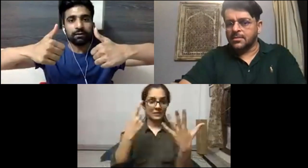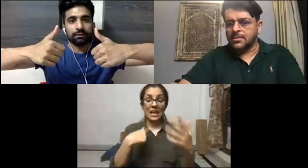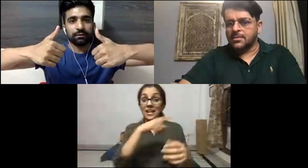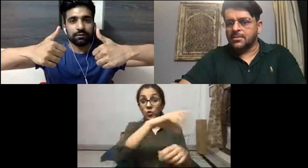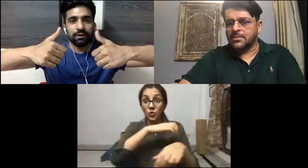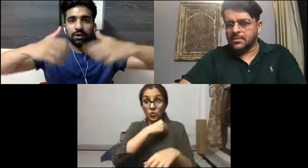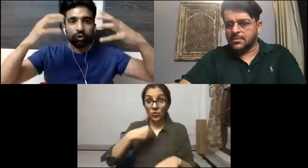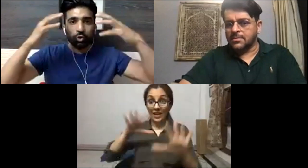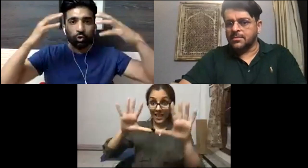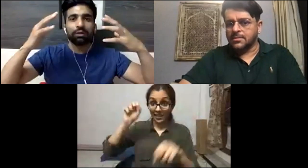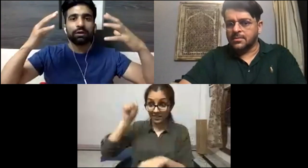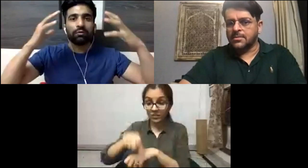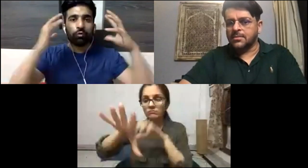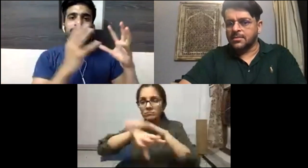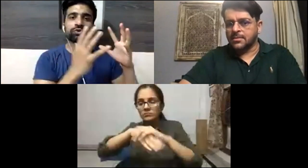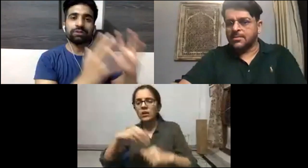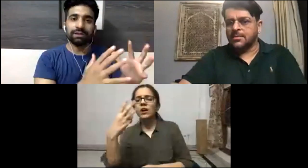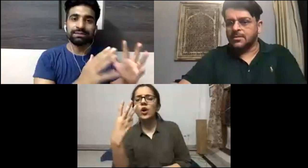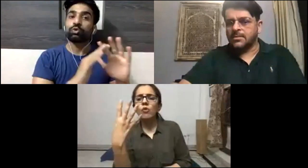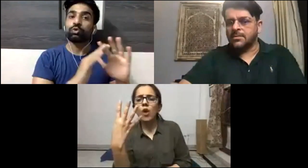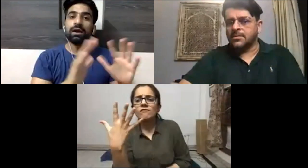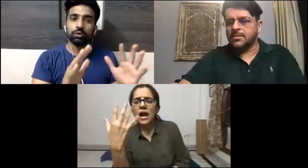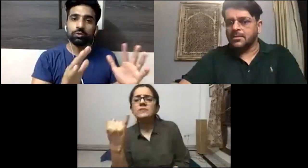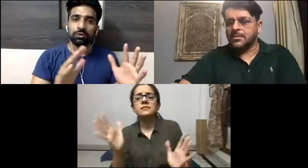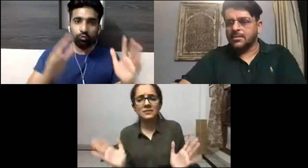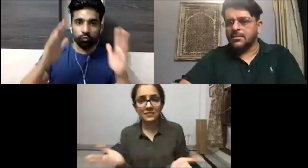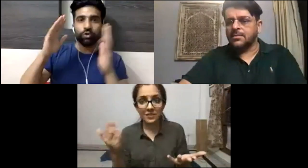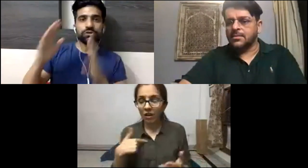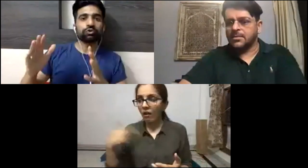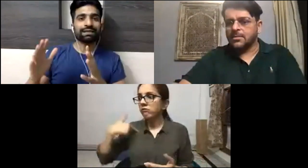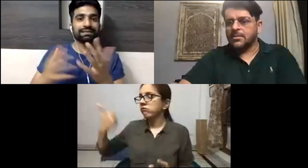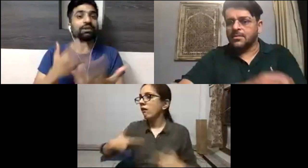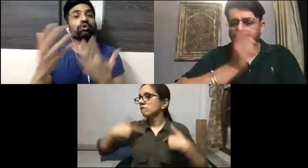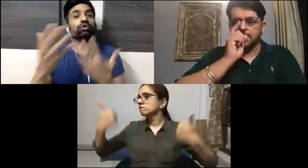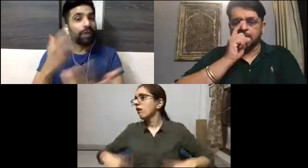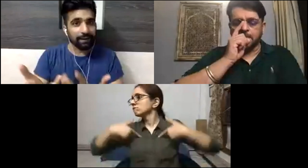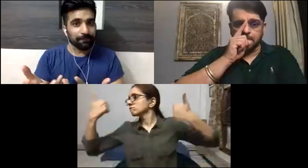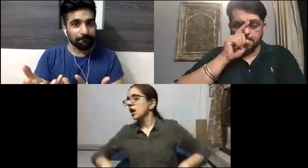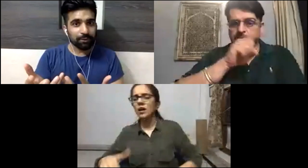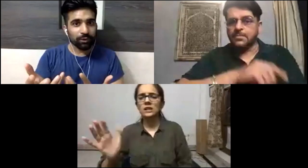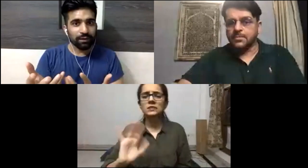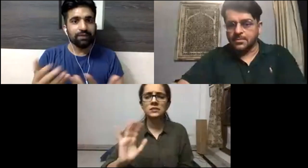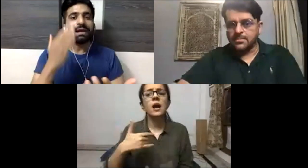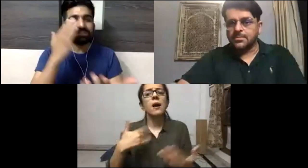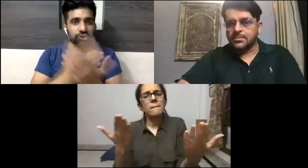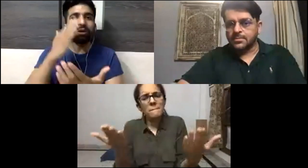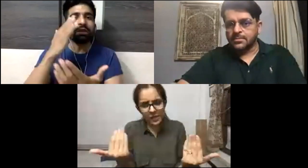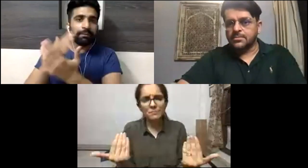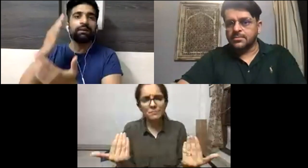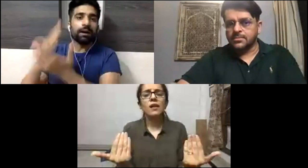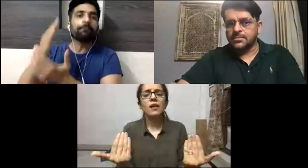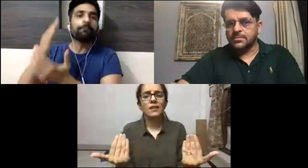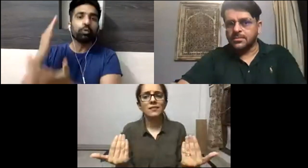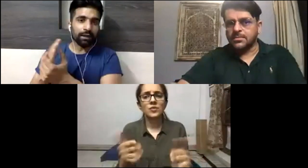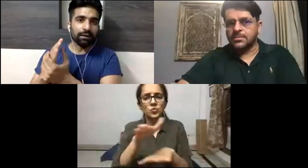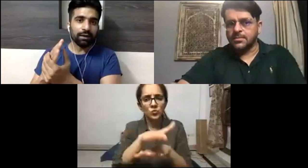done. Don't focus on things that you can't do, focus on things that you can. Okay, and slowly build